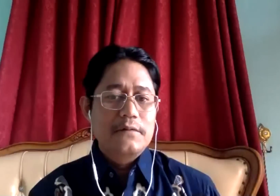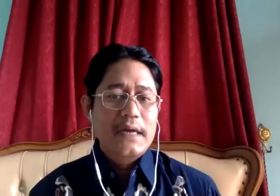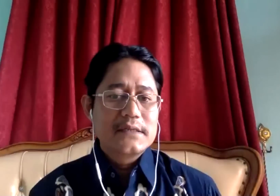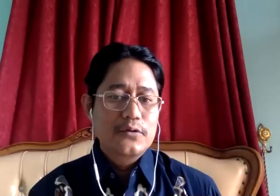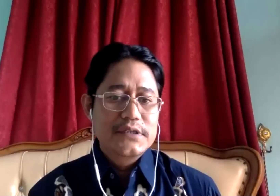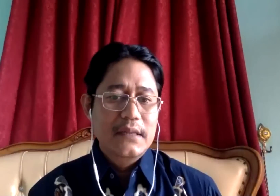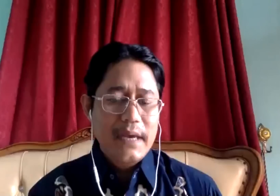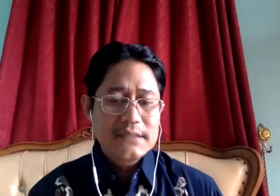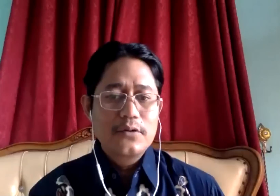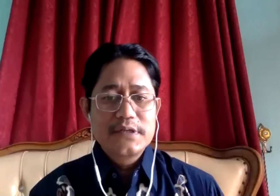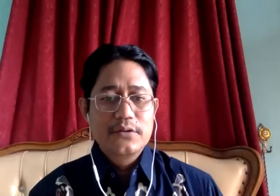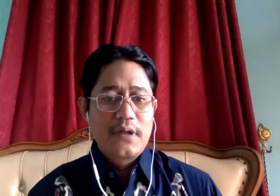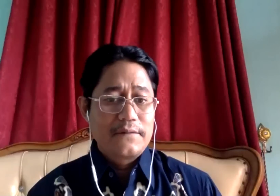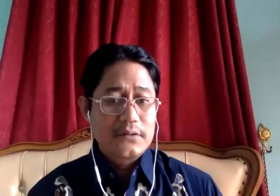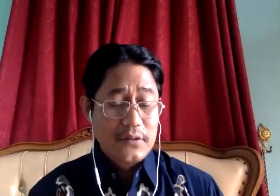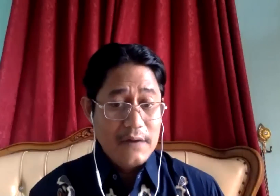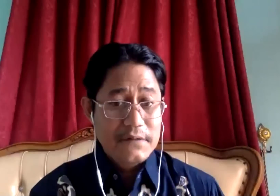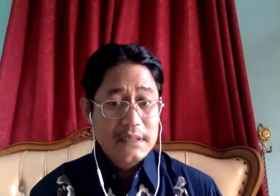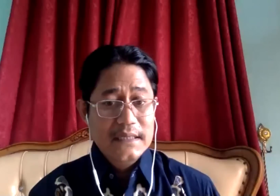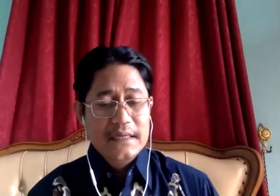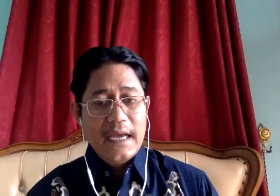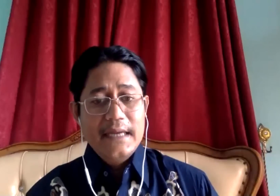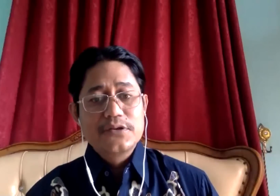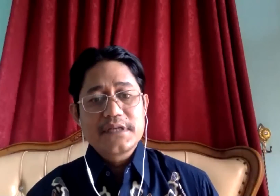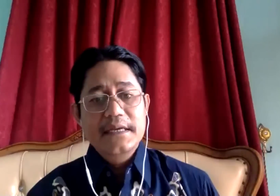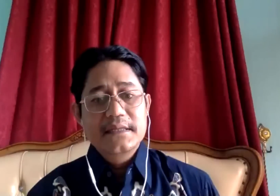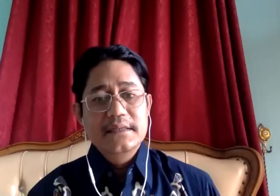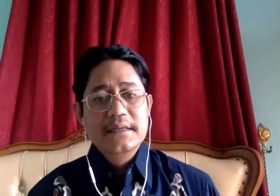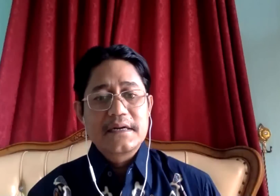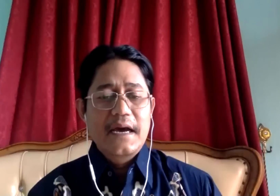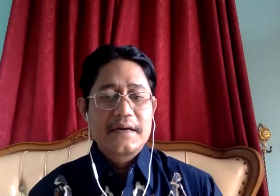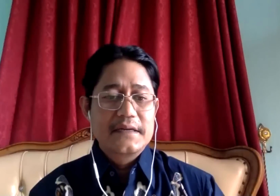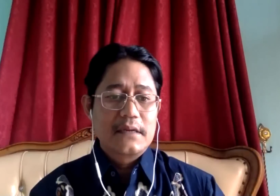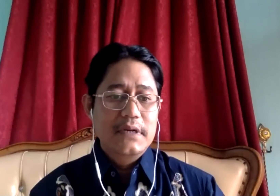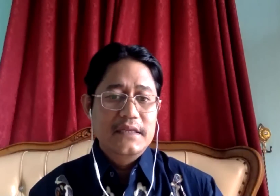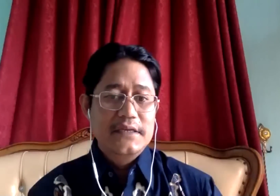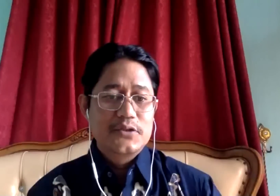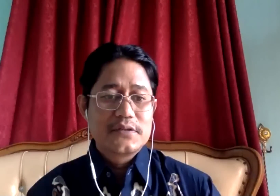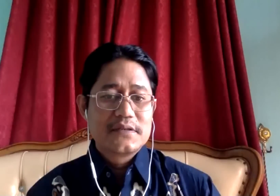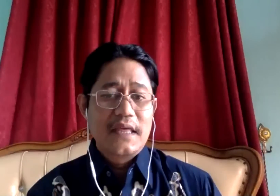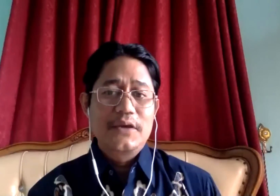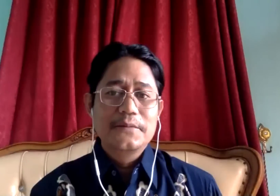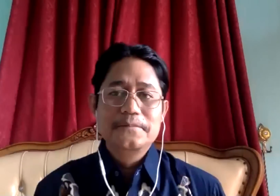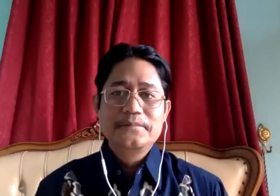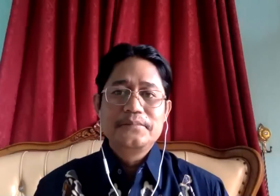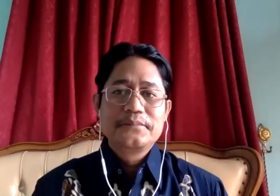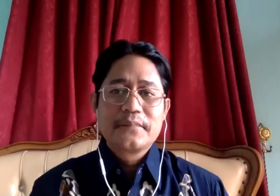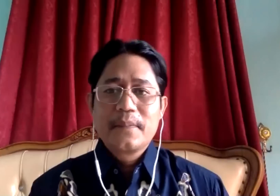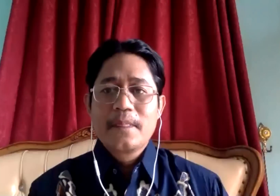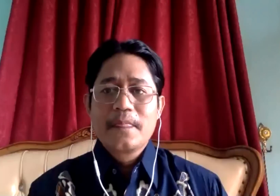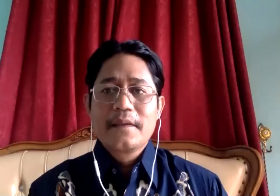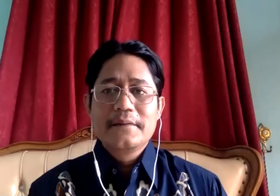can provide solution, the best solution to the government and the society regarding disability issues. Thank you.